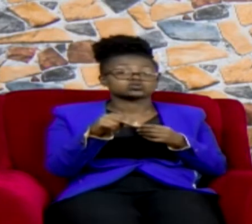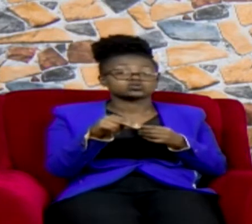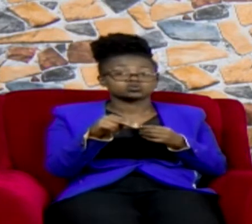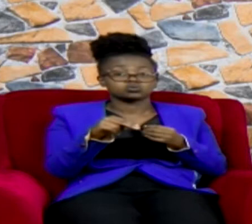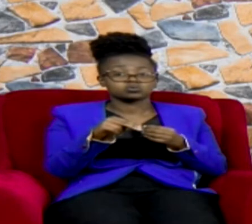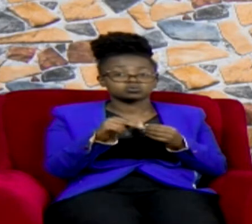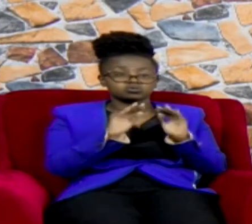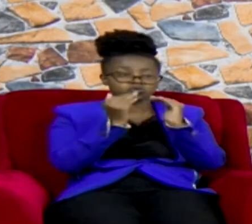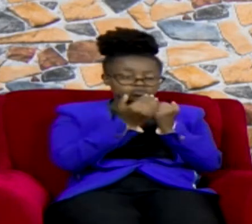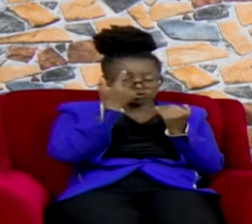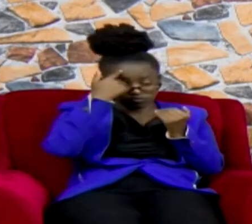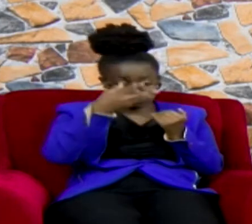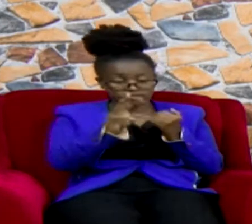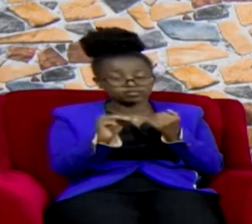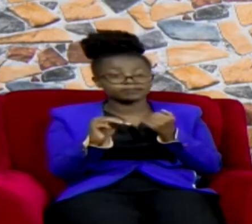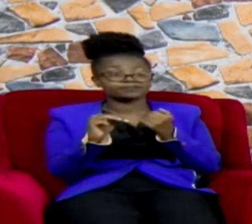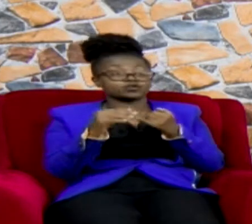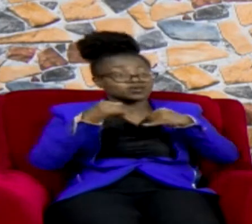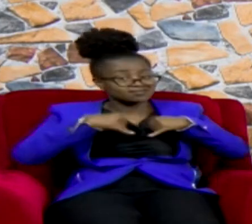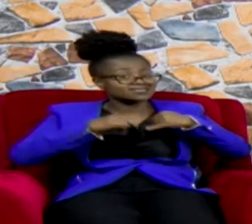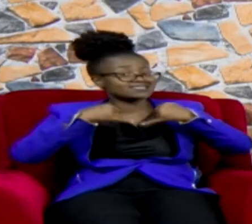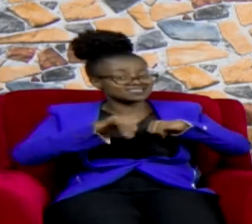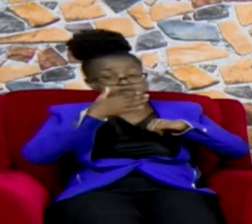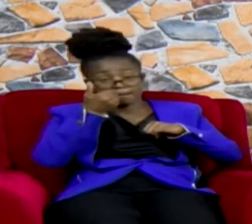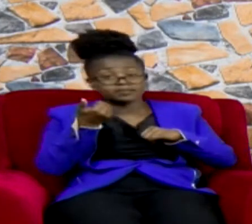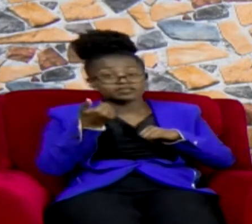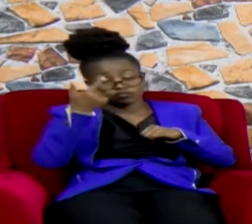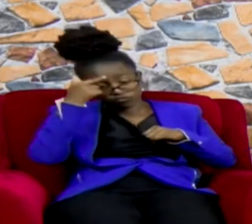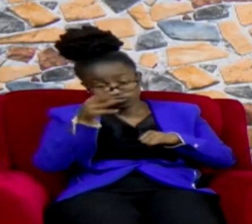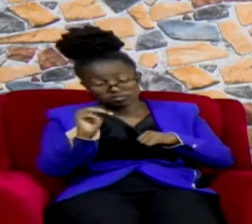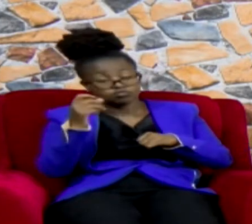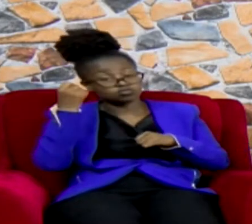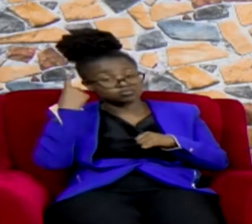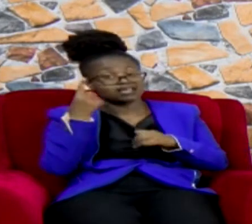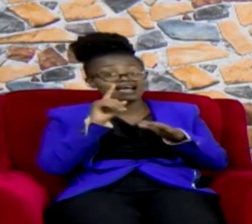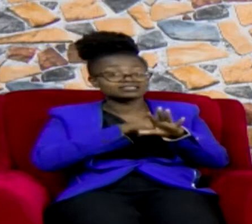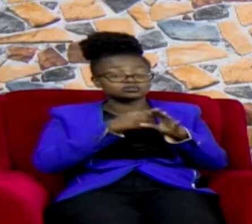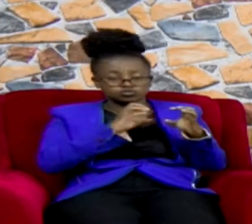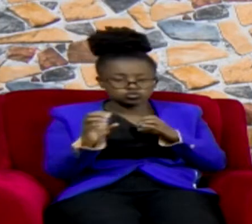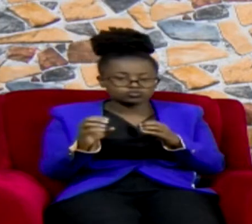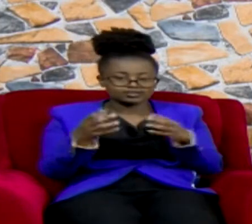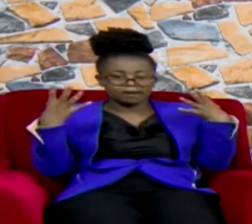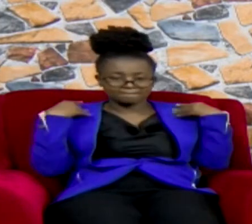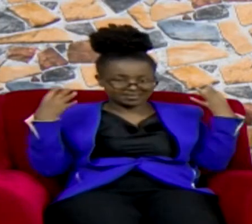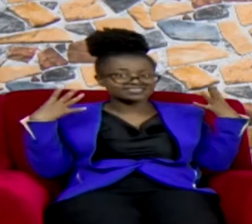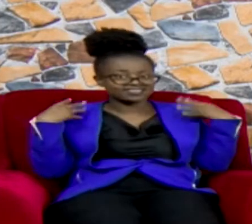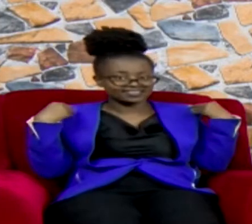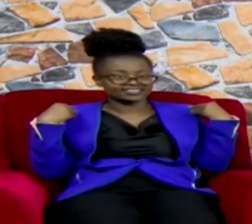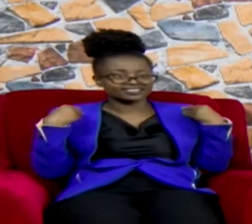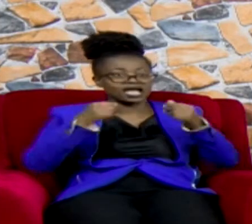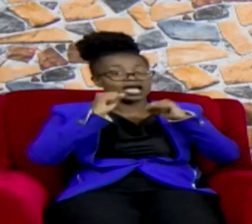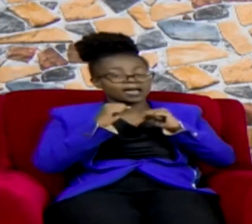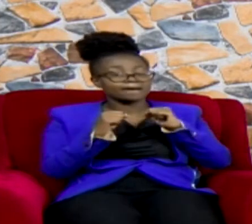them. Oh, so we have to try our best for them to understand. And once we do it practically, they're